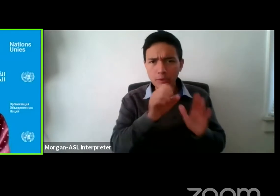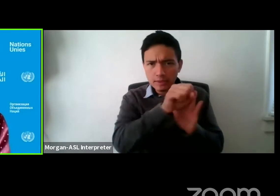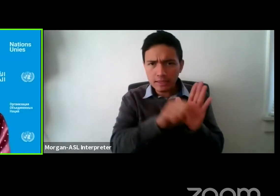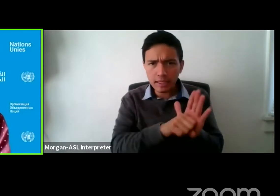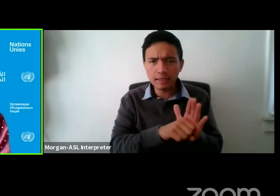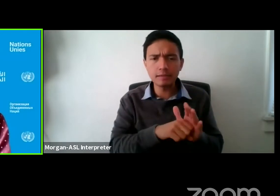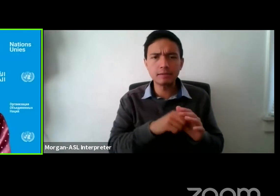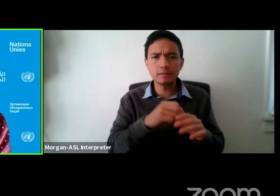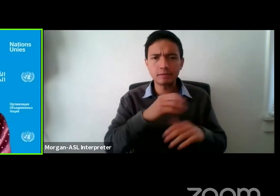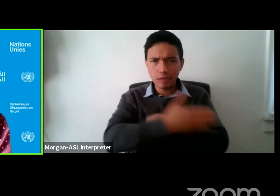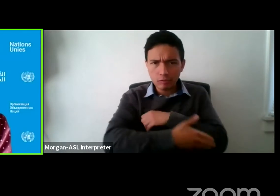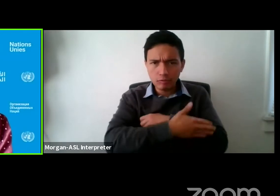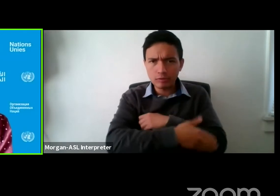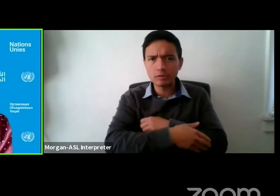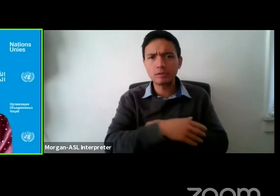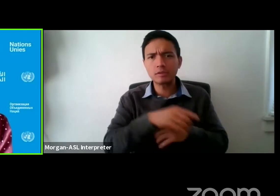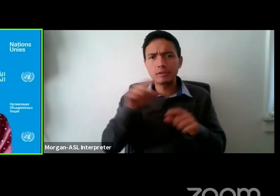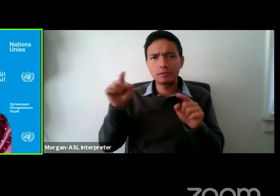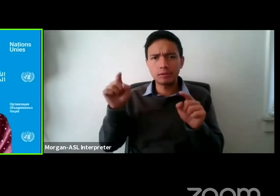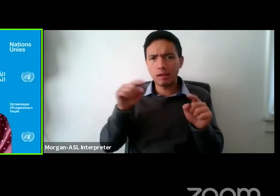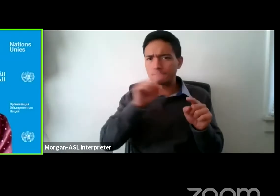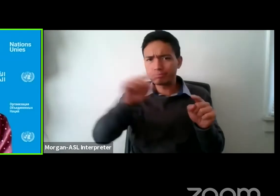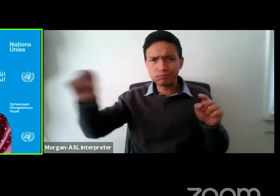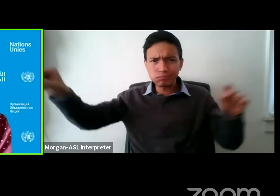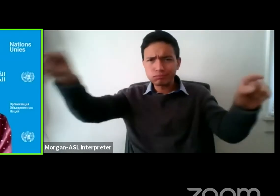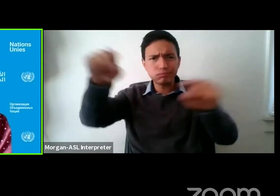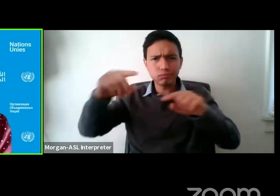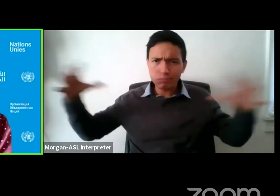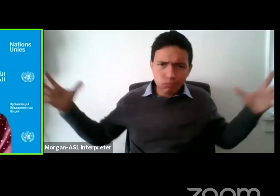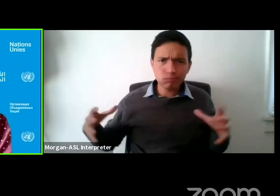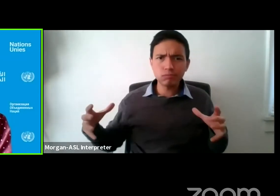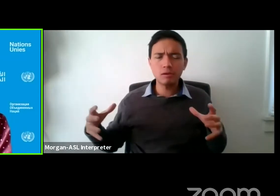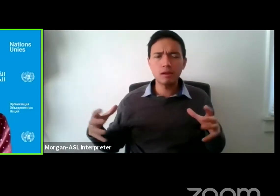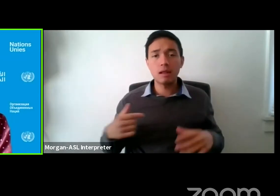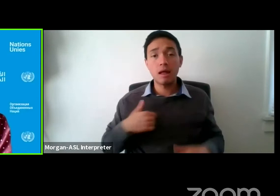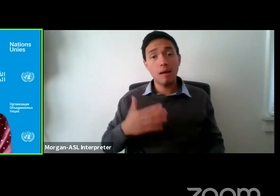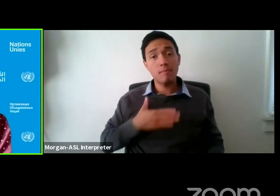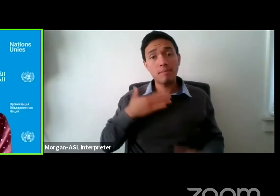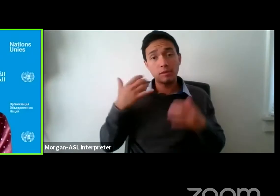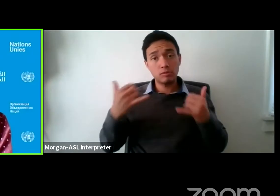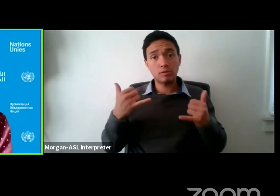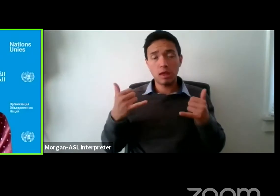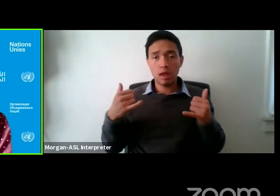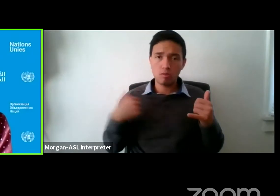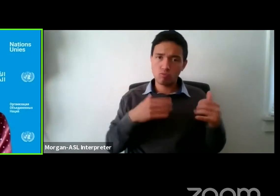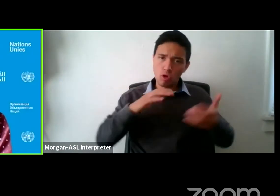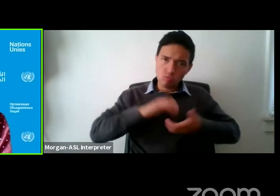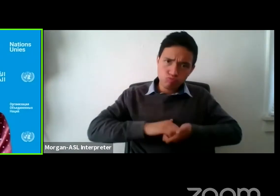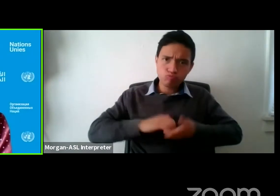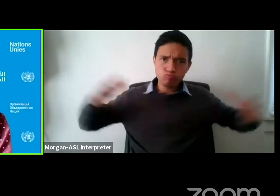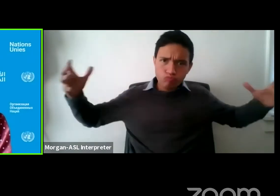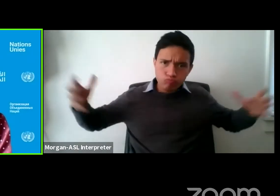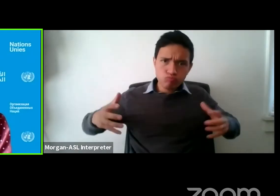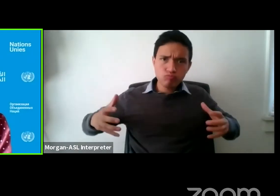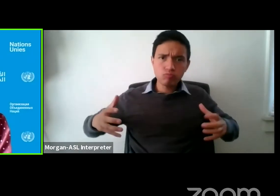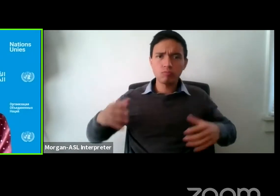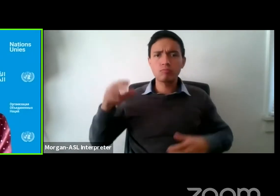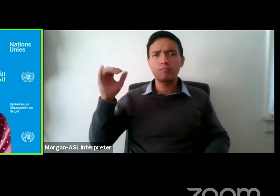in concert. I am pleased that today's commemoration of the International Day is indeed such